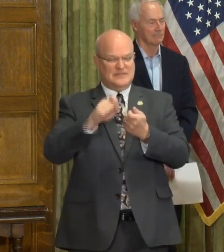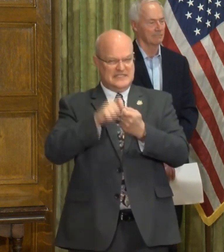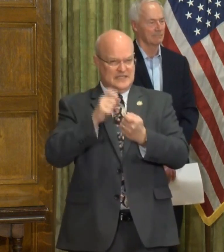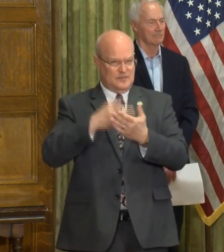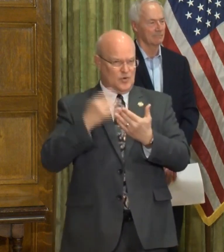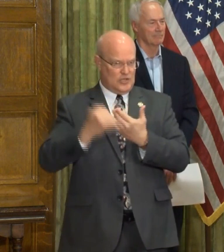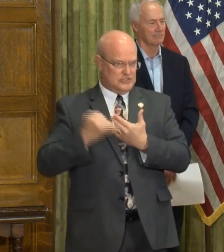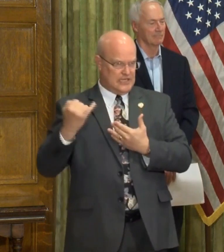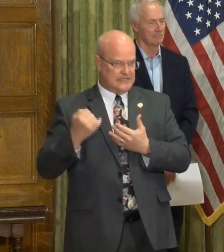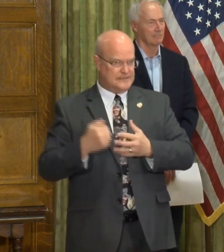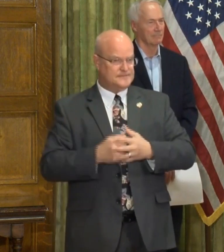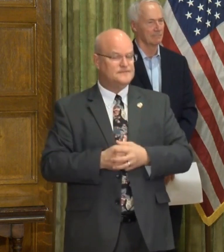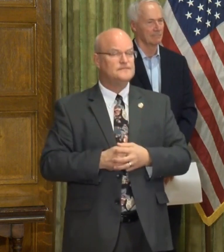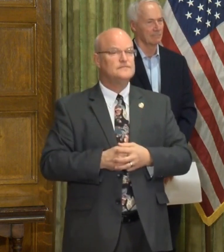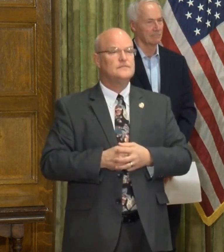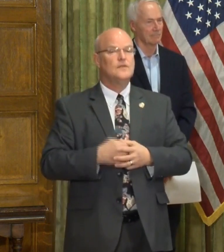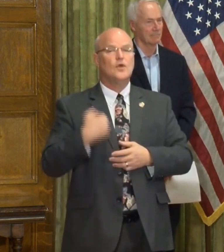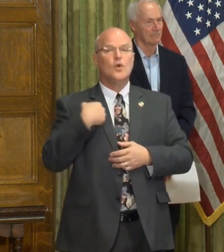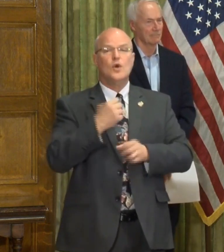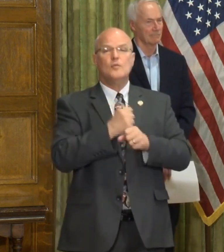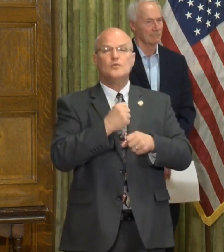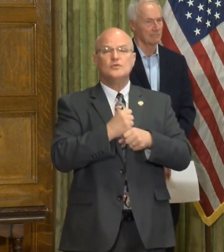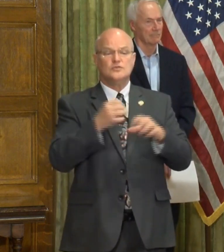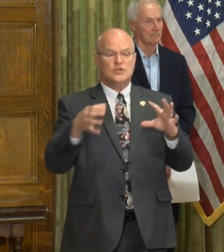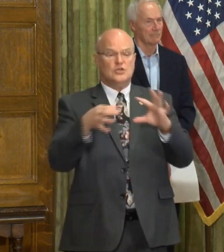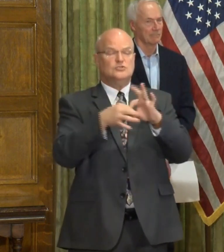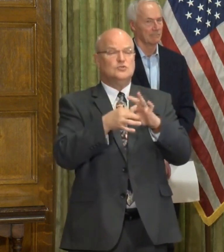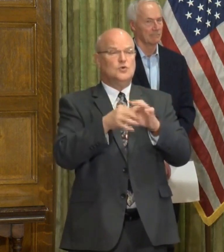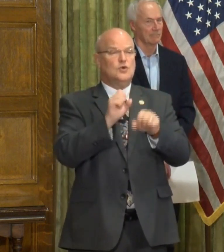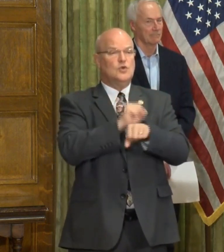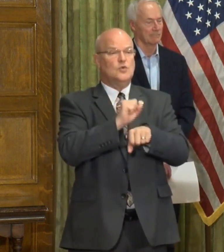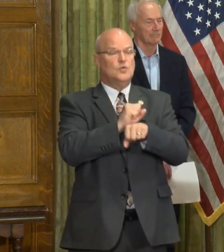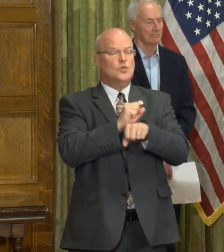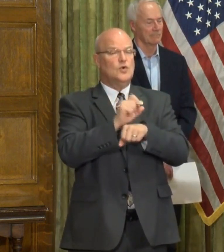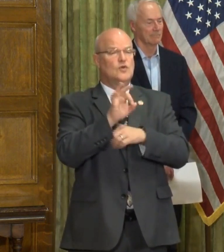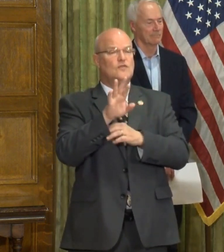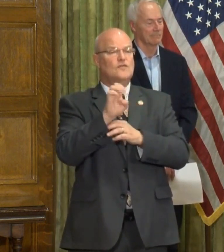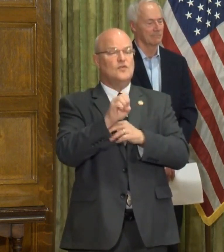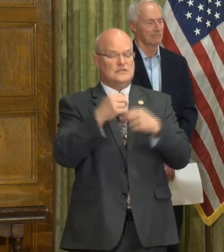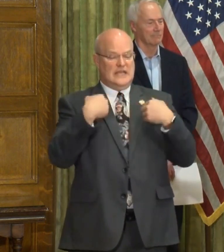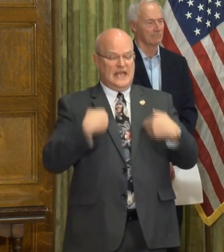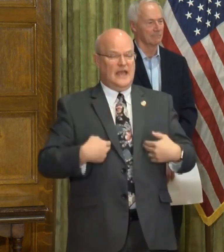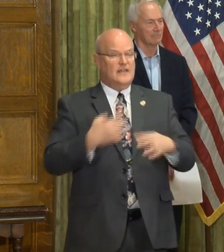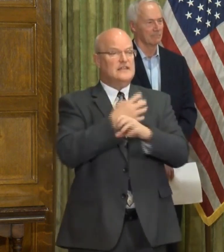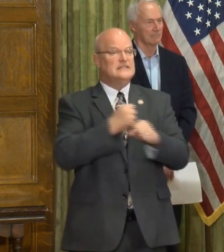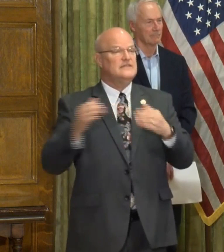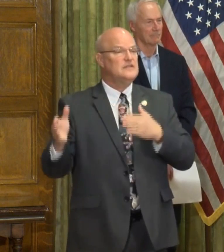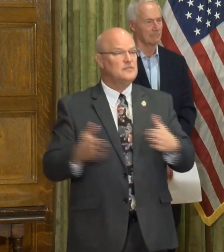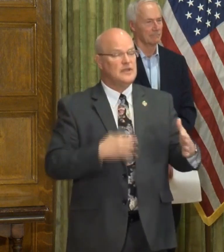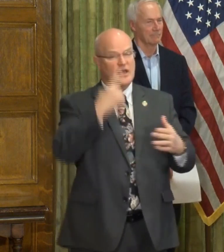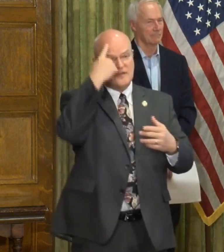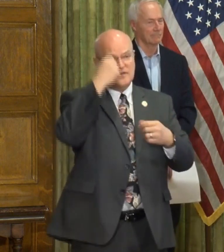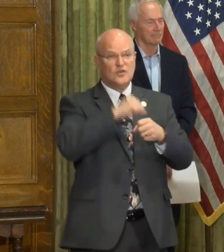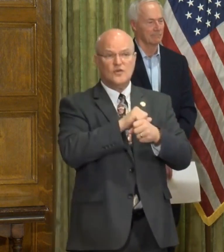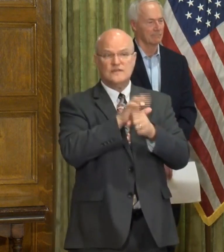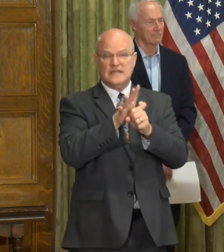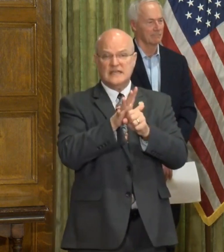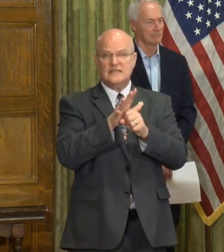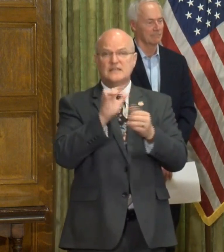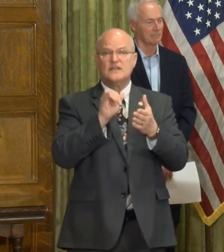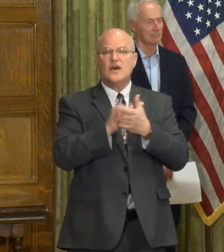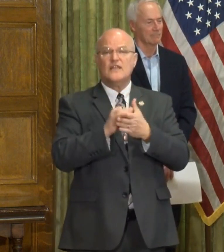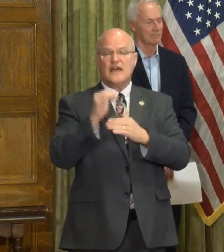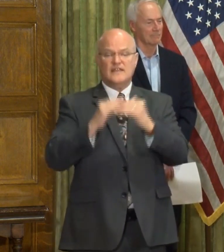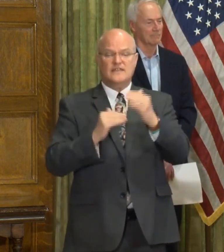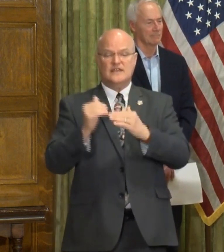that particular project. We are producing a joint workforce health and safety plan for